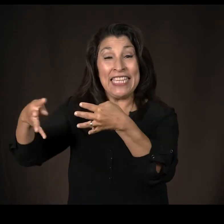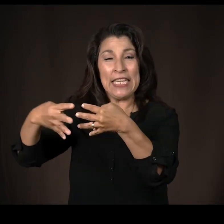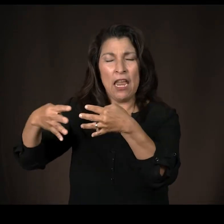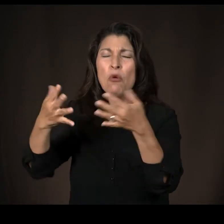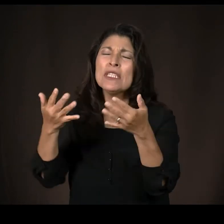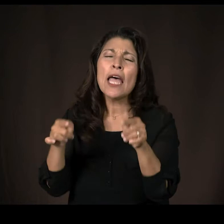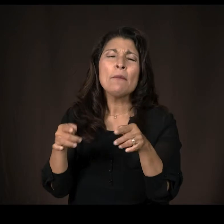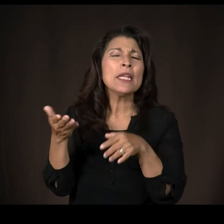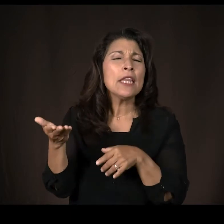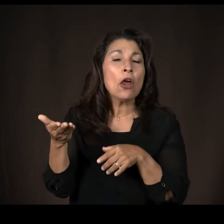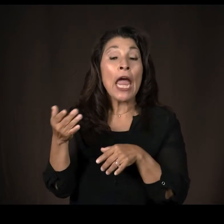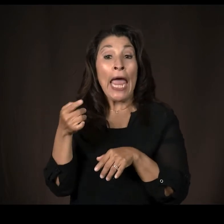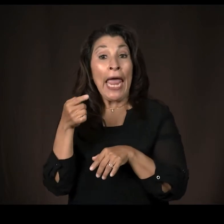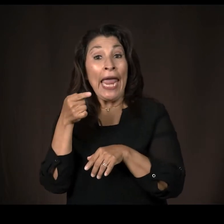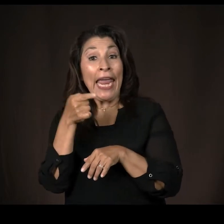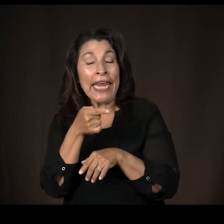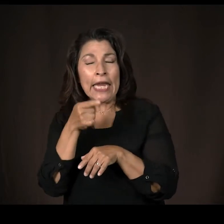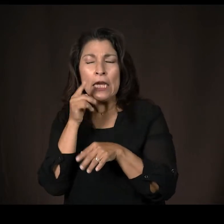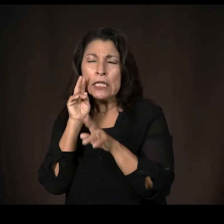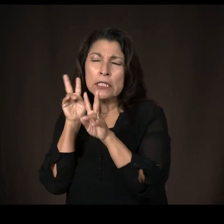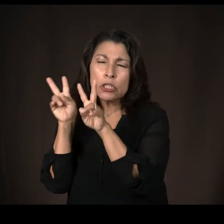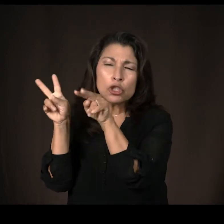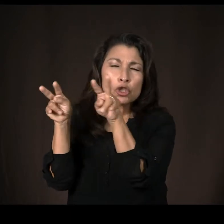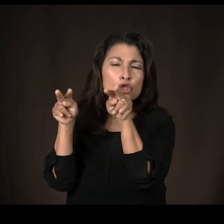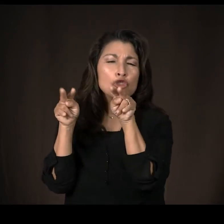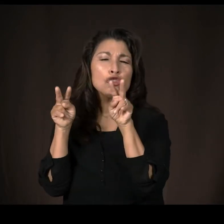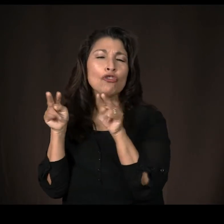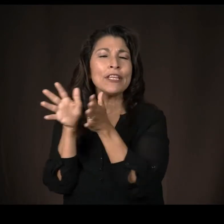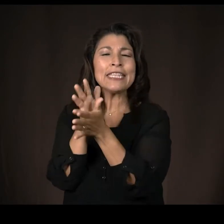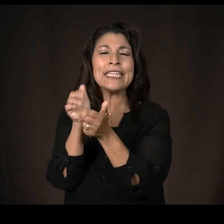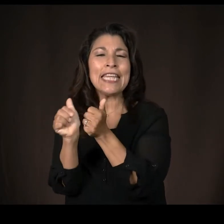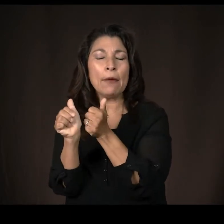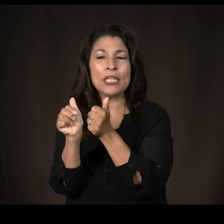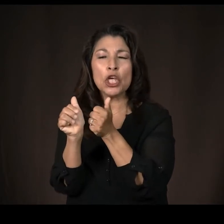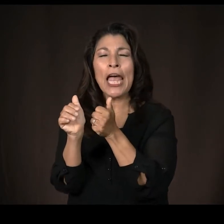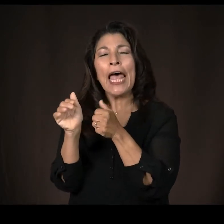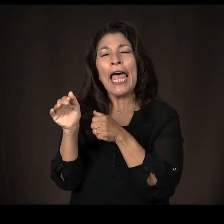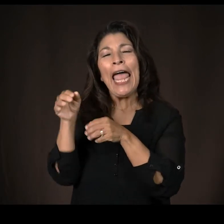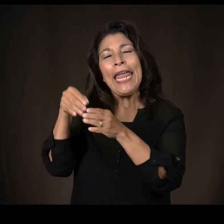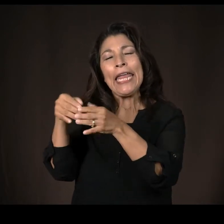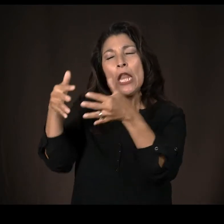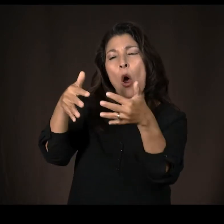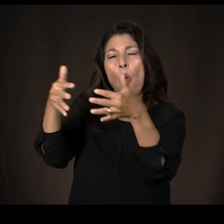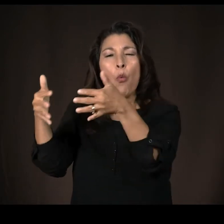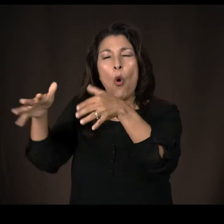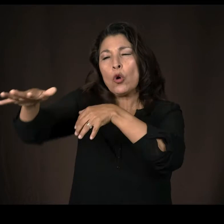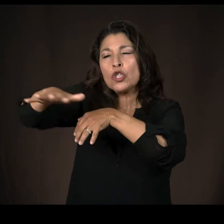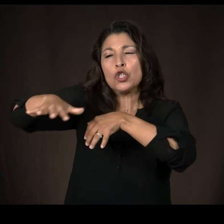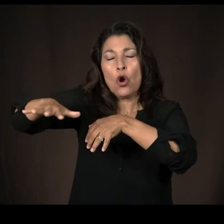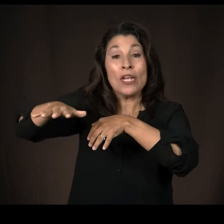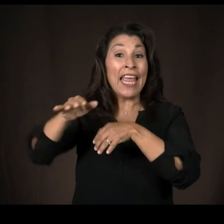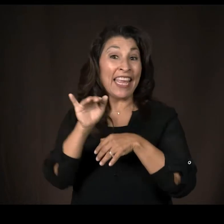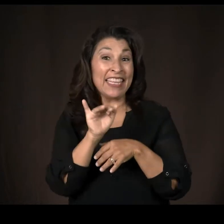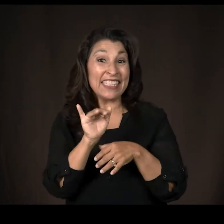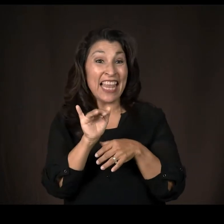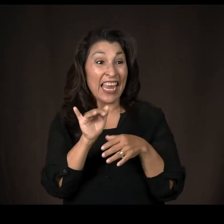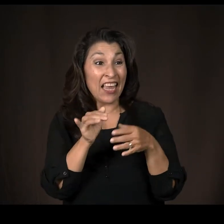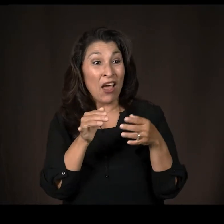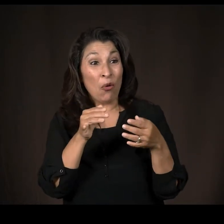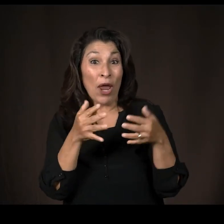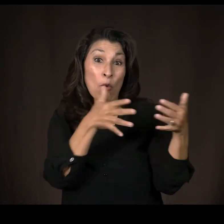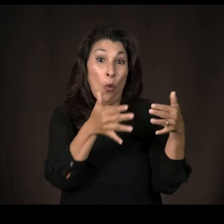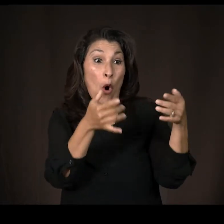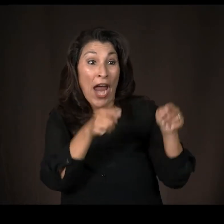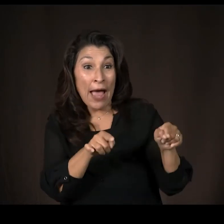here? He is surveying the damage in a war zone. It's like going out and surveying the field after a